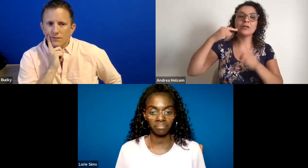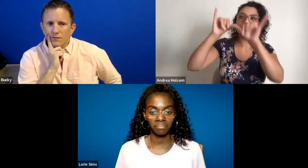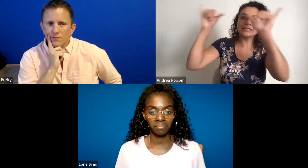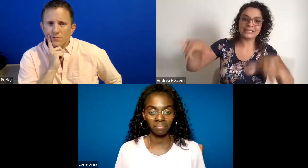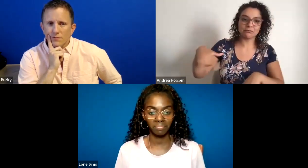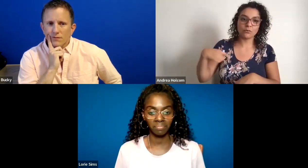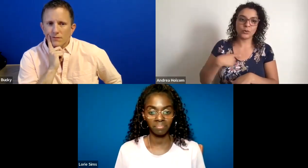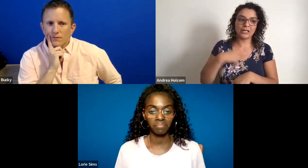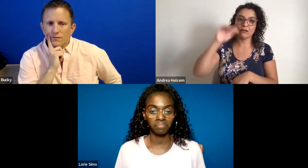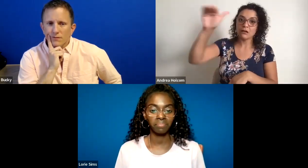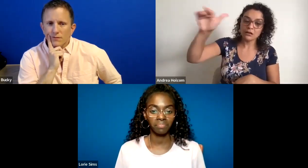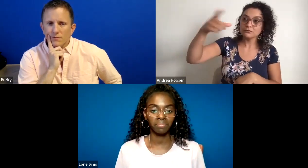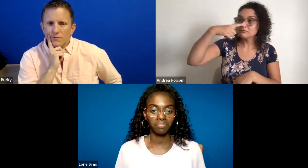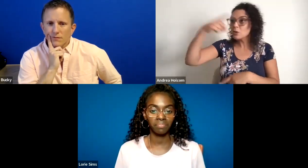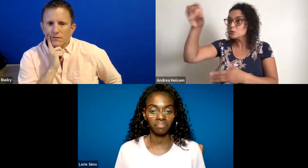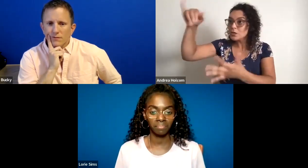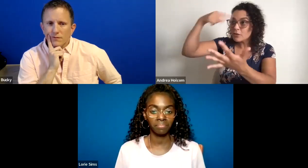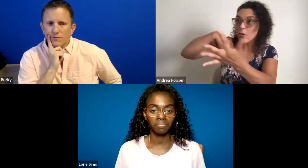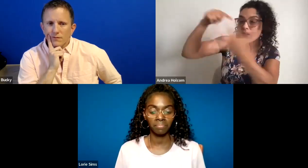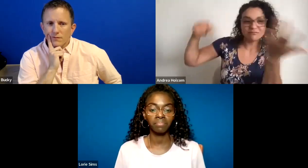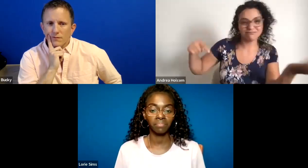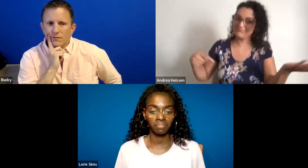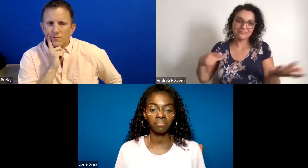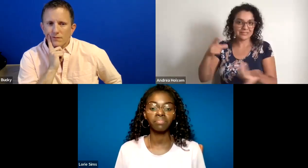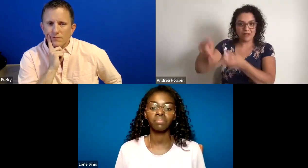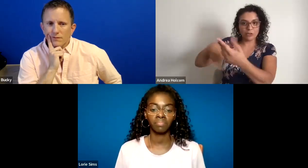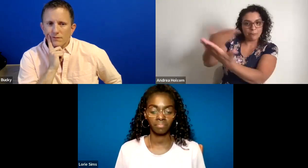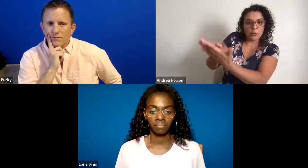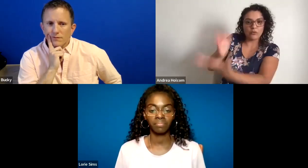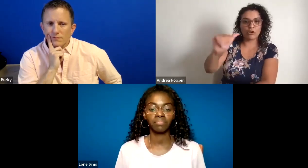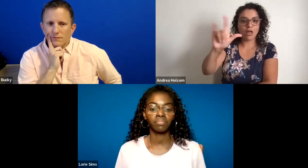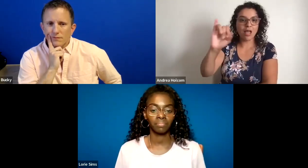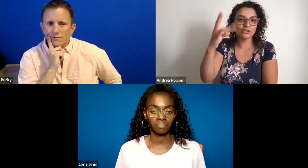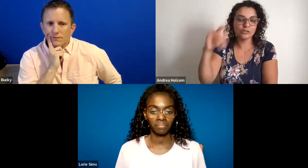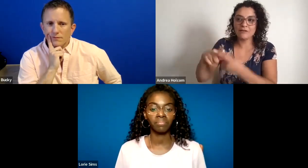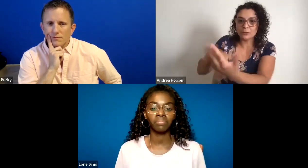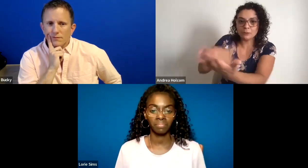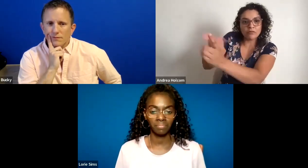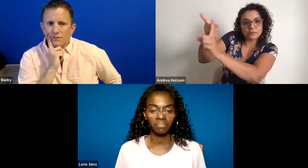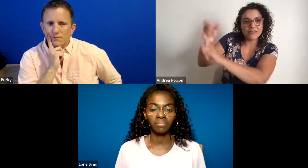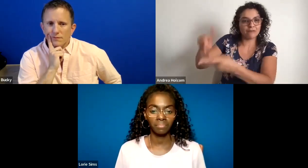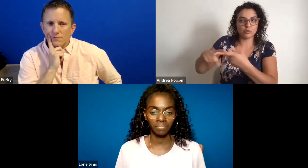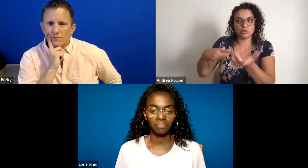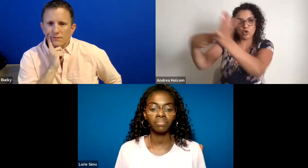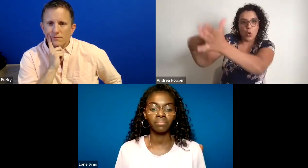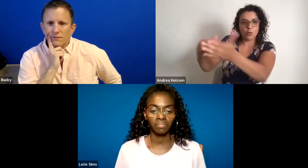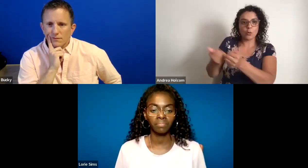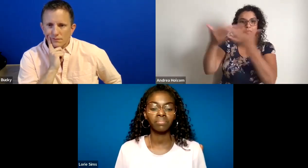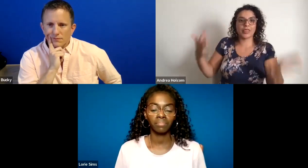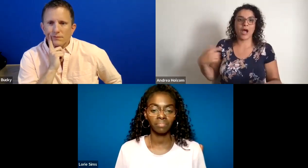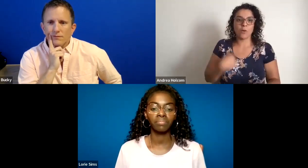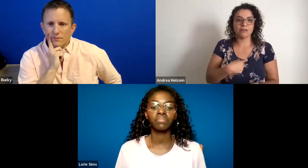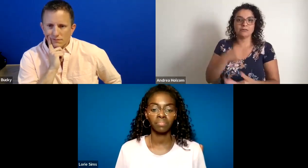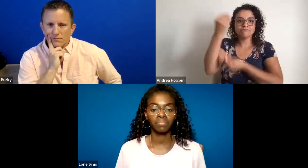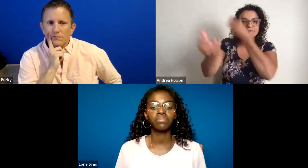the communities? It's like with the hearing systems, you know, the deaf are saying, well, can you do this or that? But they need to prove their allyship